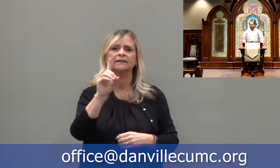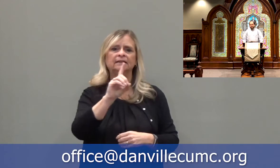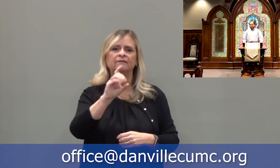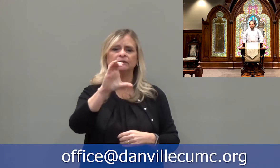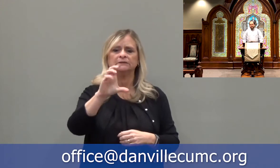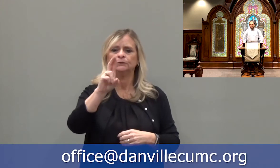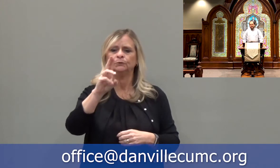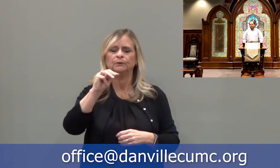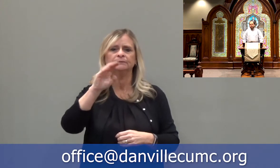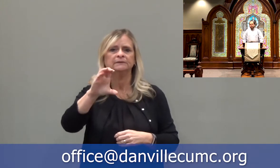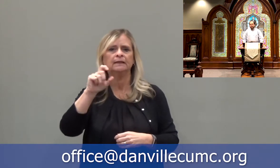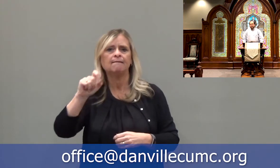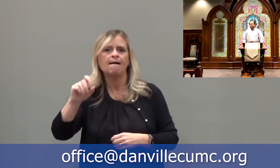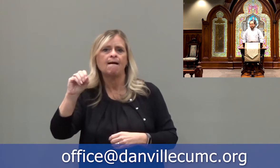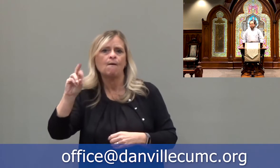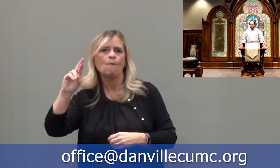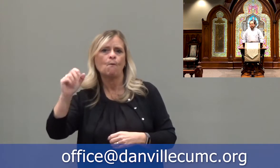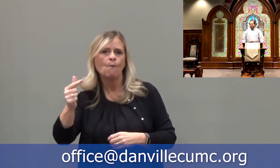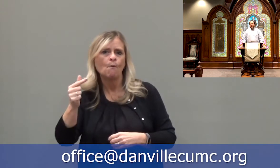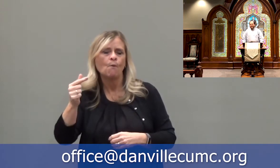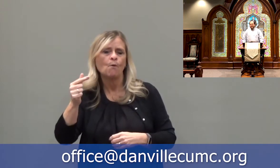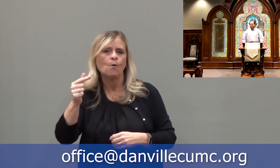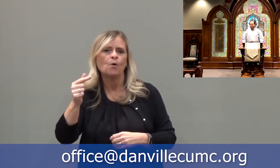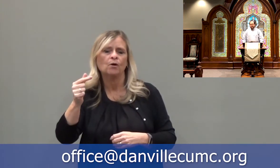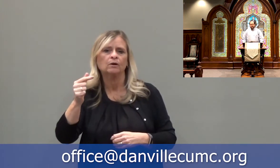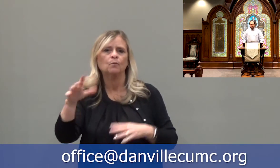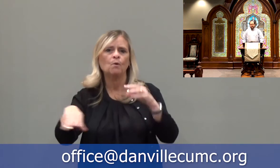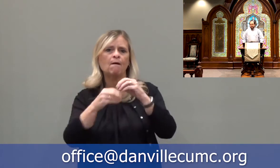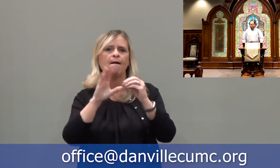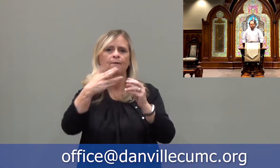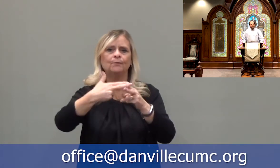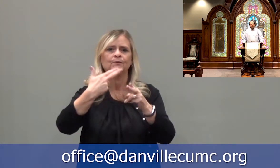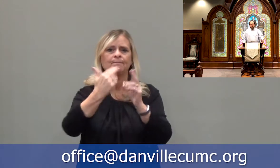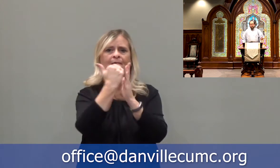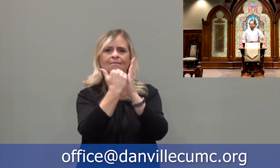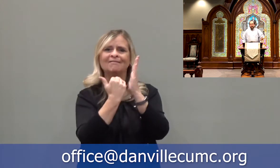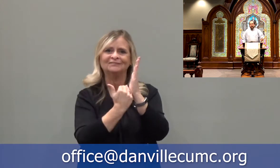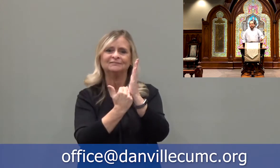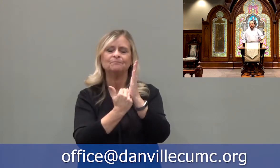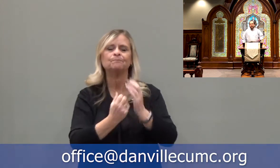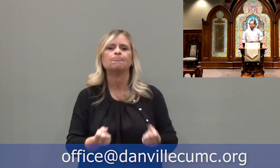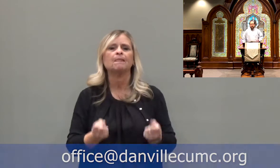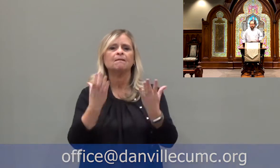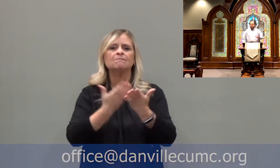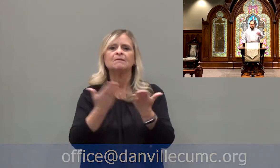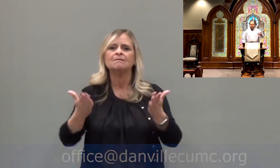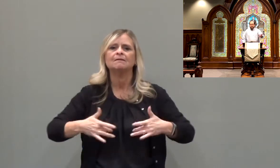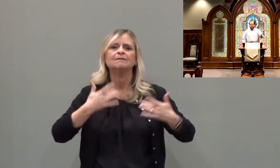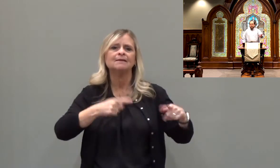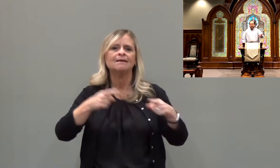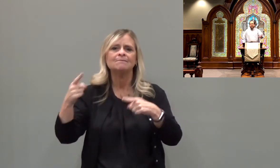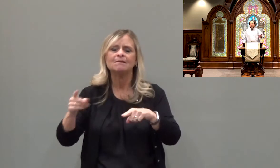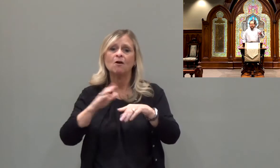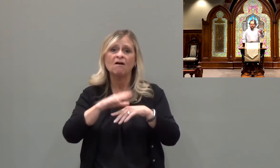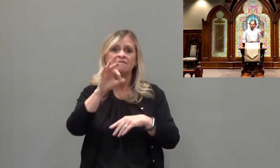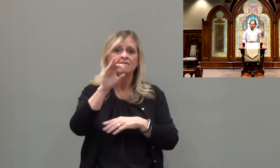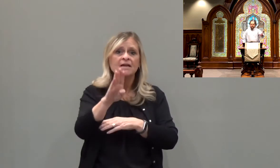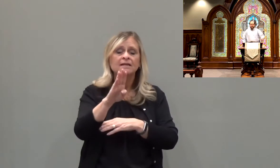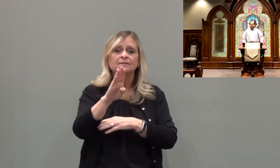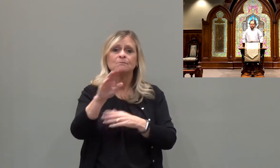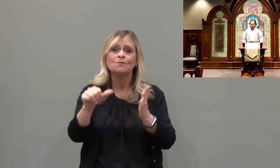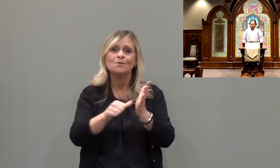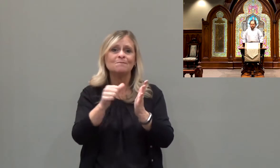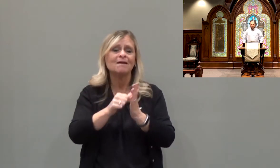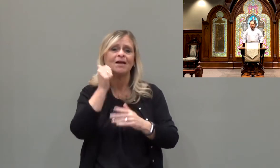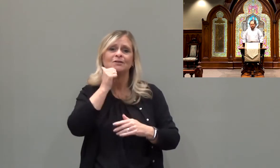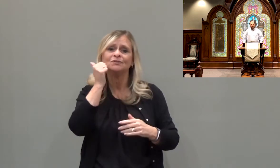office@danvillecumc.org to be put on that list. There's a lot of things going on our Facebook page, daily